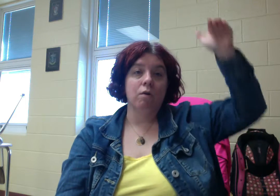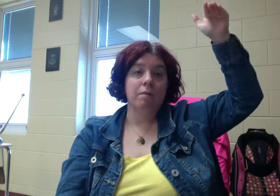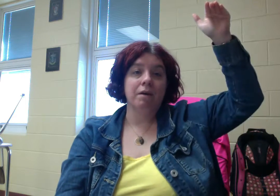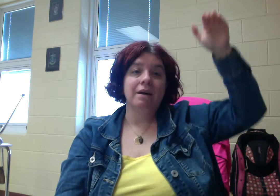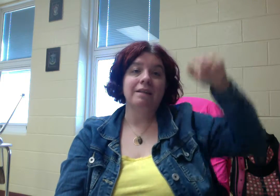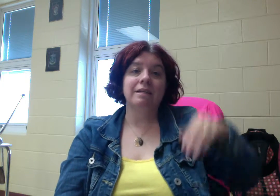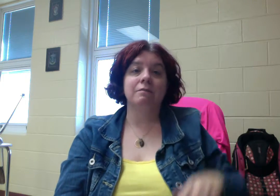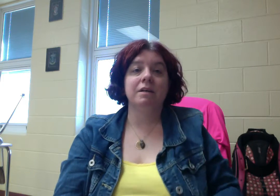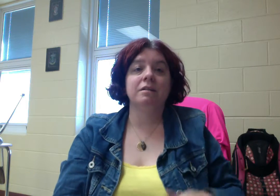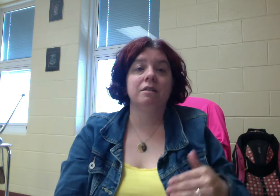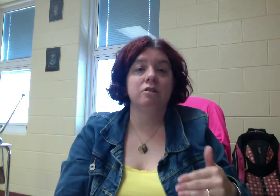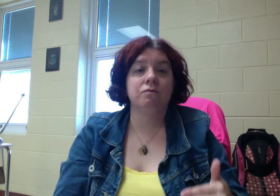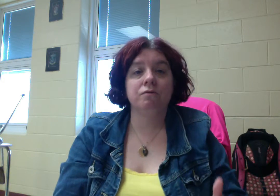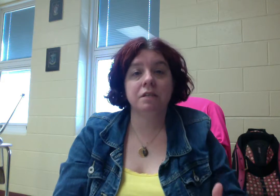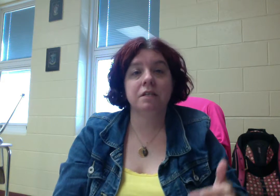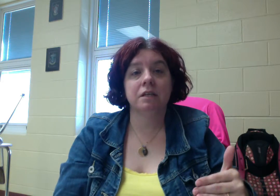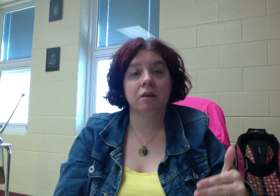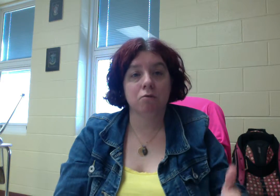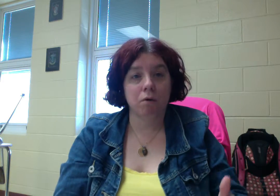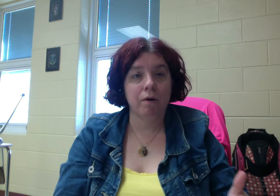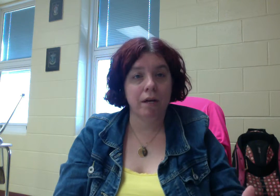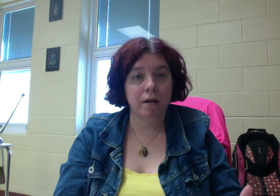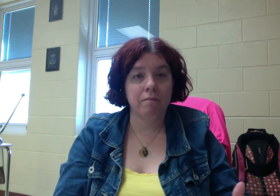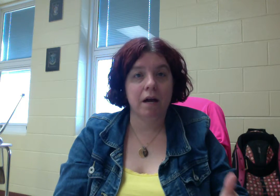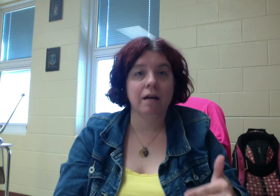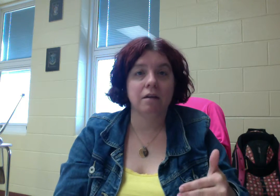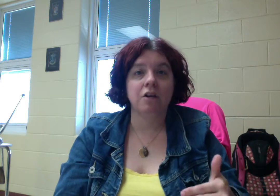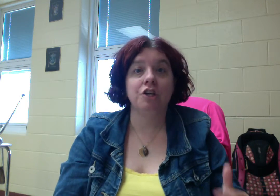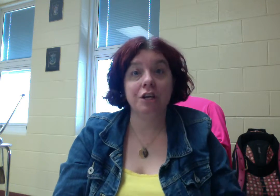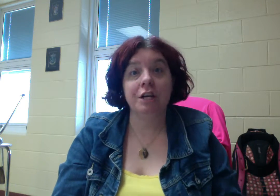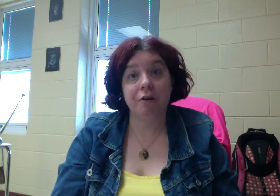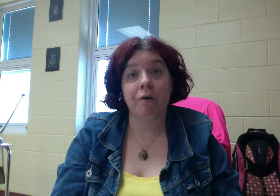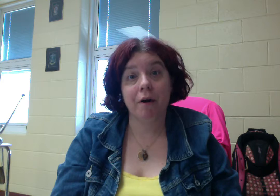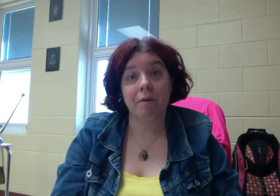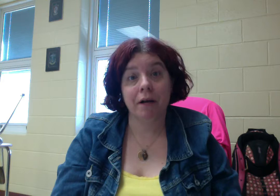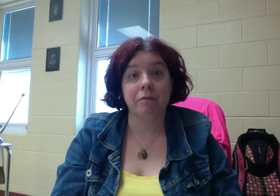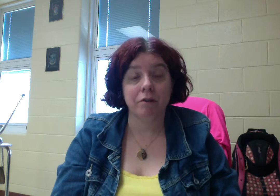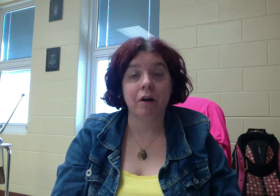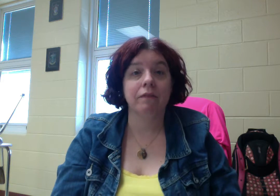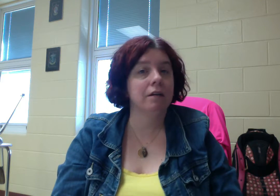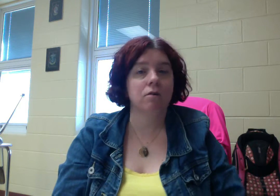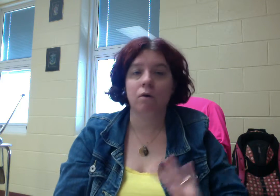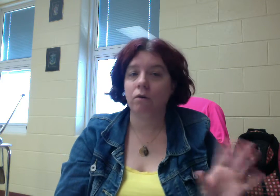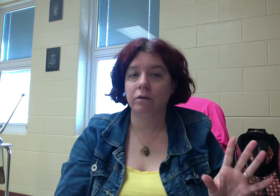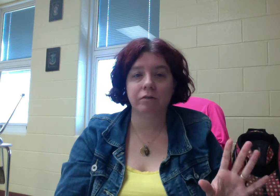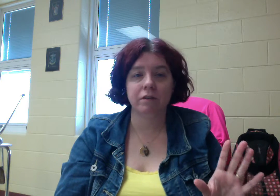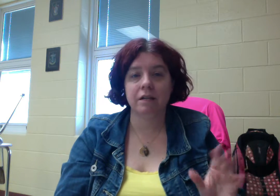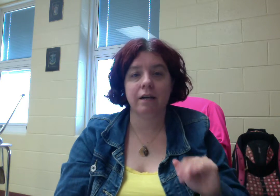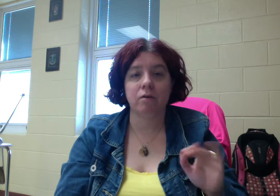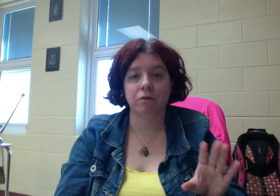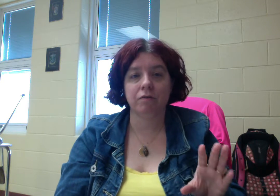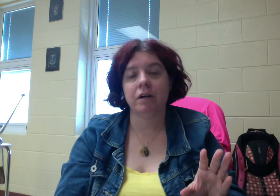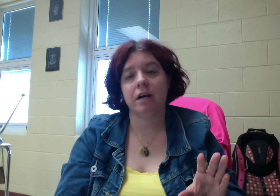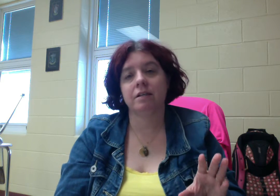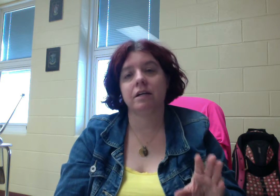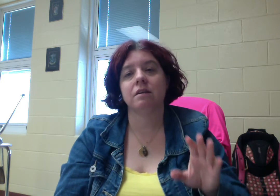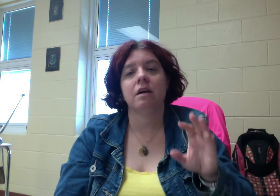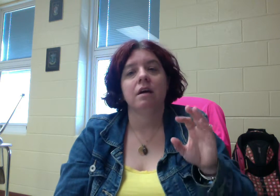up. This means that you physically are growing up, not you need to grow up and act mature. That's a whole different sign, a whole different context.